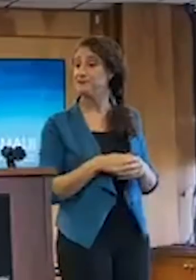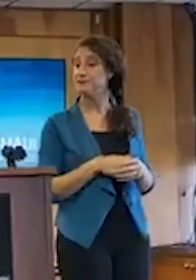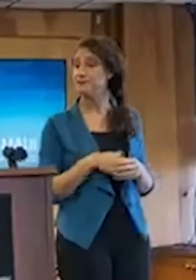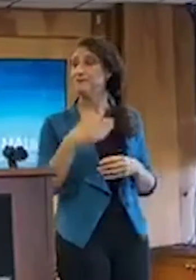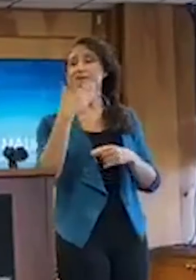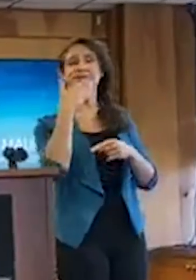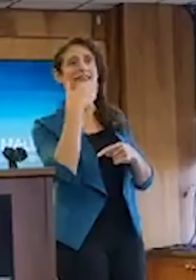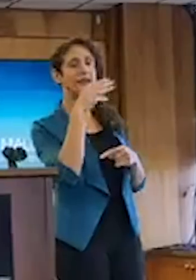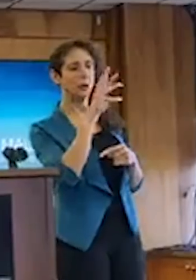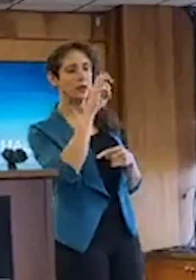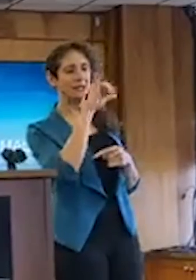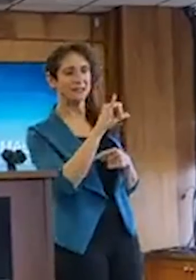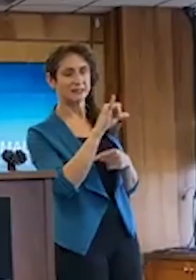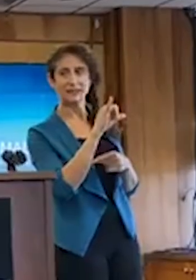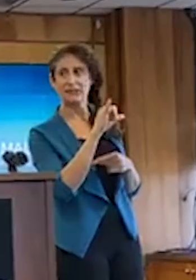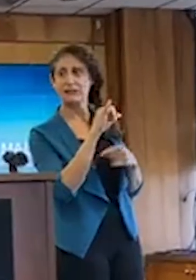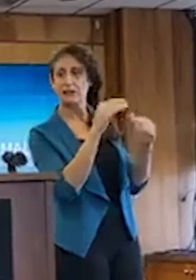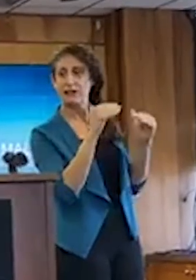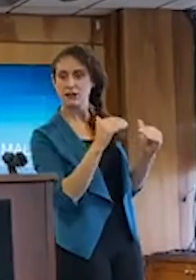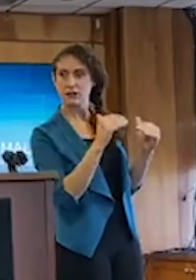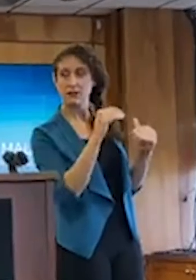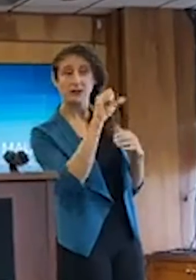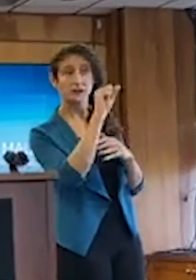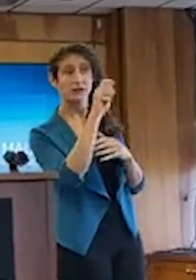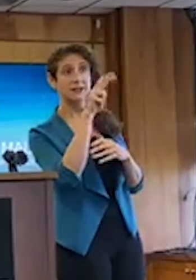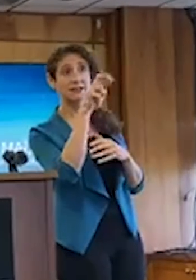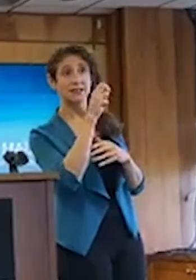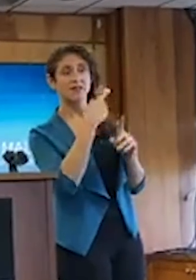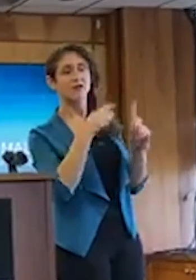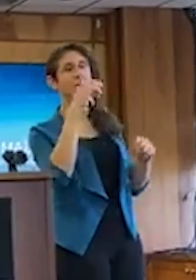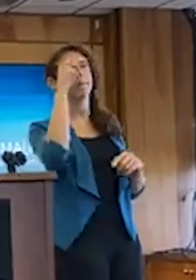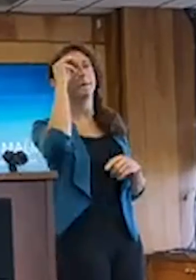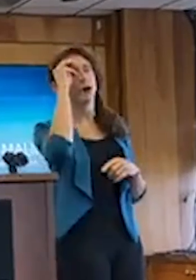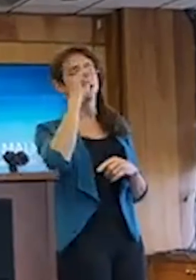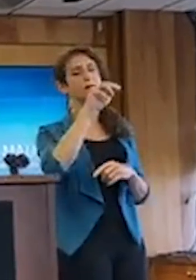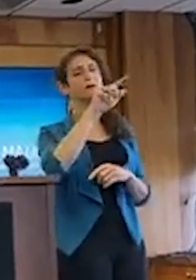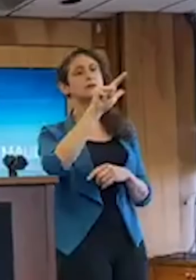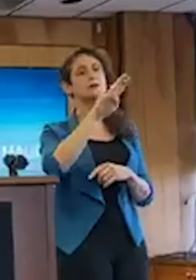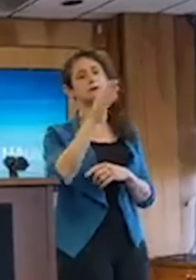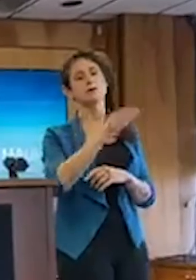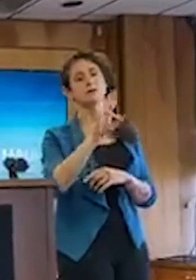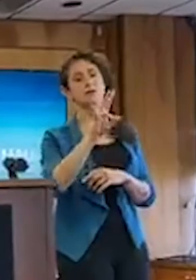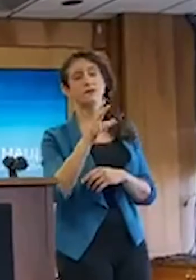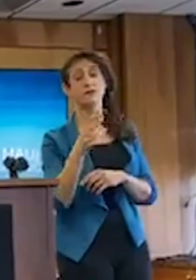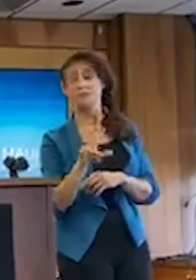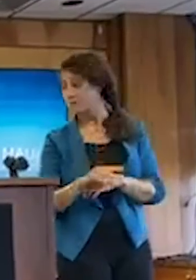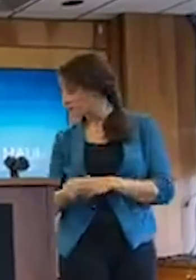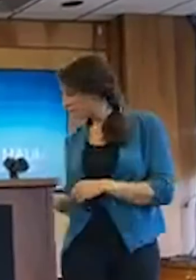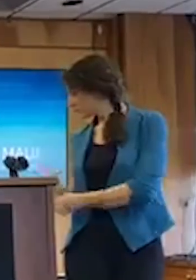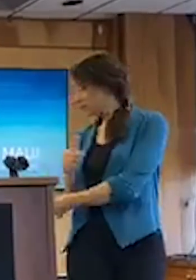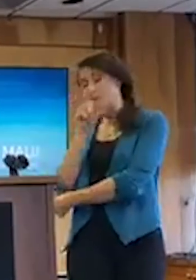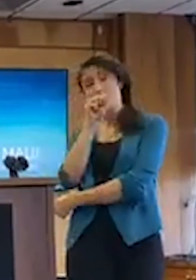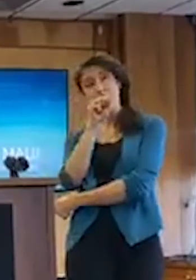Thank you very much, Wendy. Next we'll have Steve from Maui 24/7. Steve, do you have a question? Yes, this is